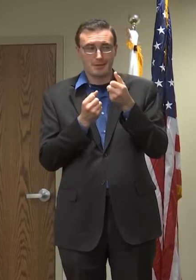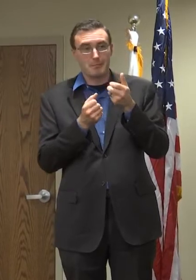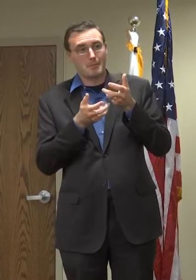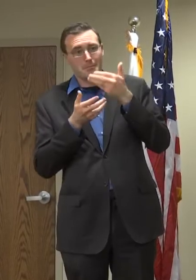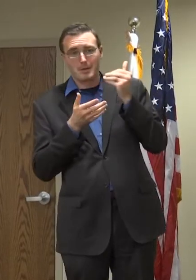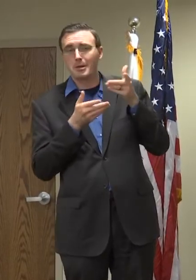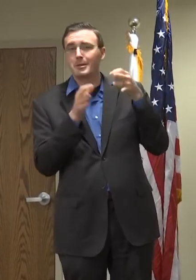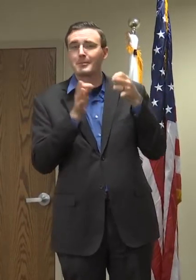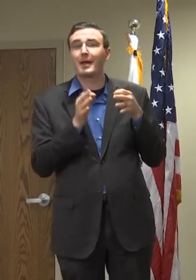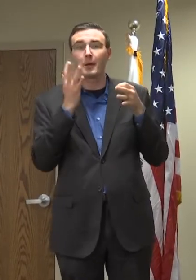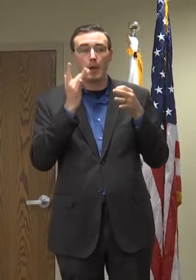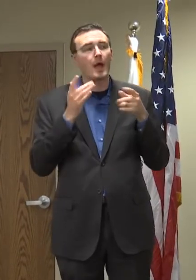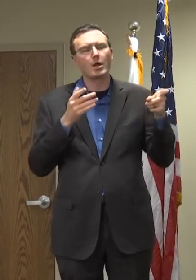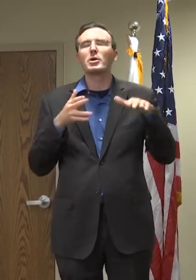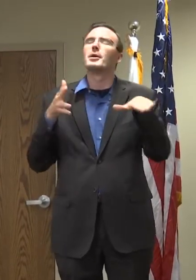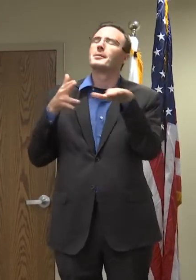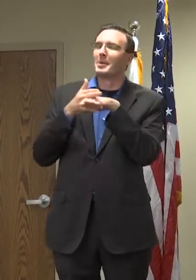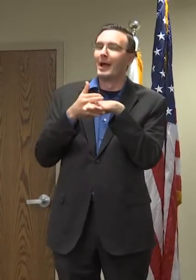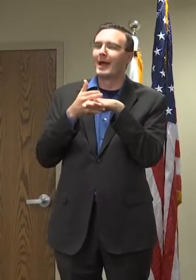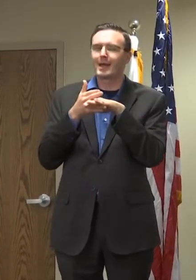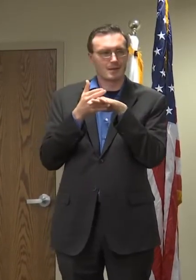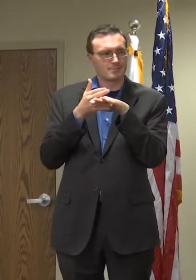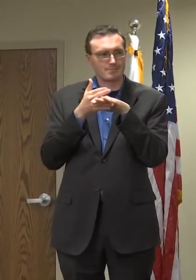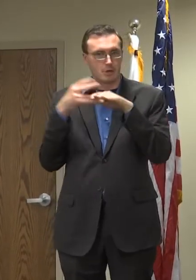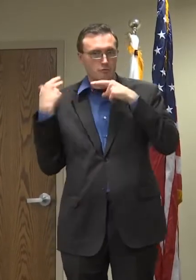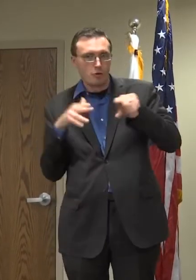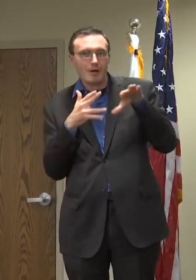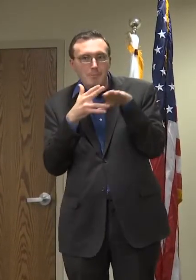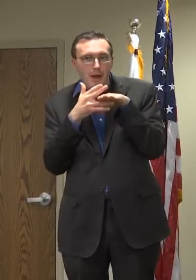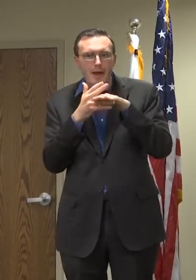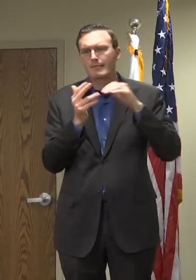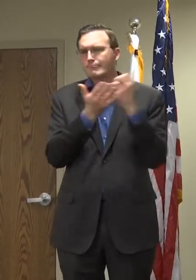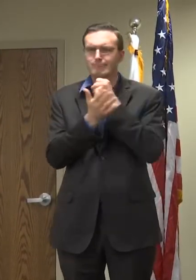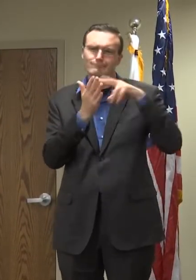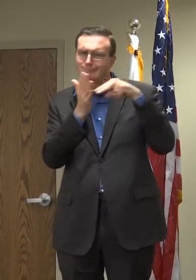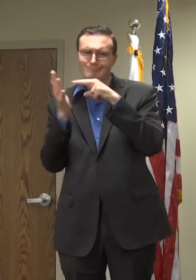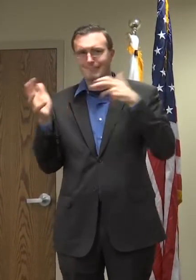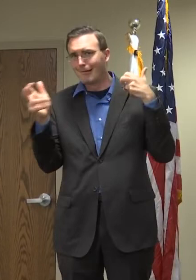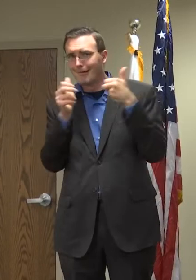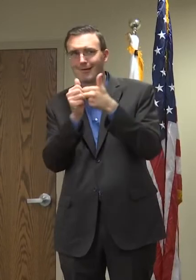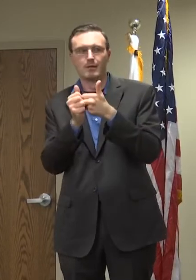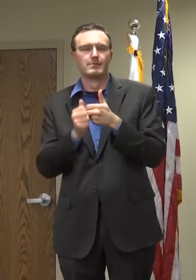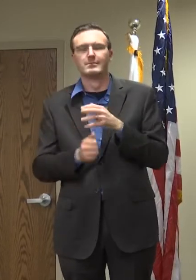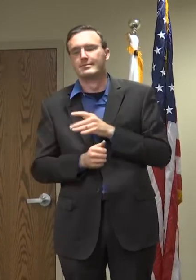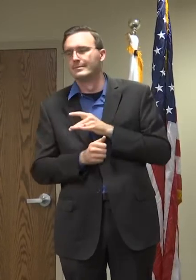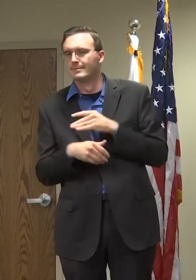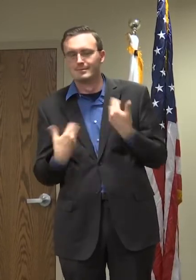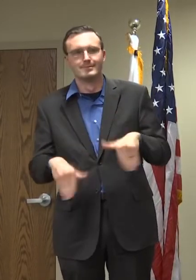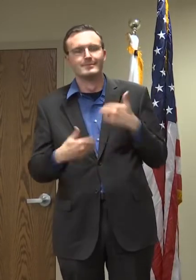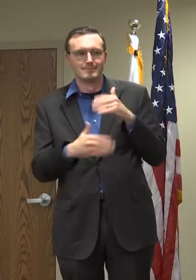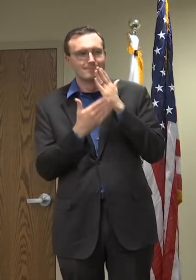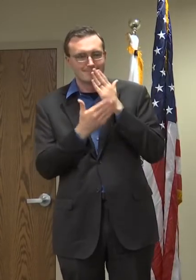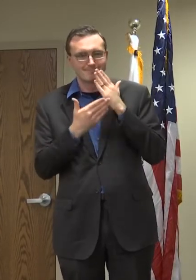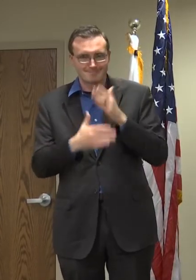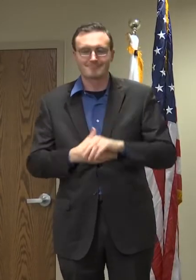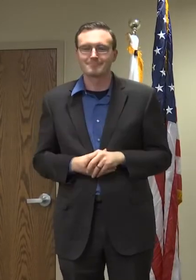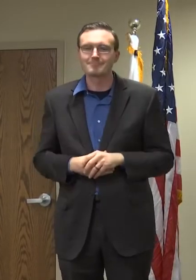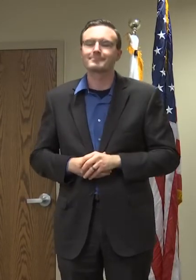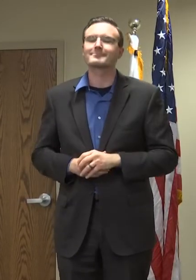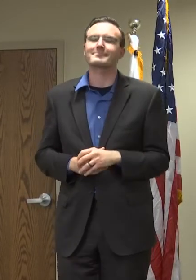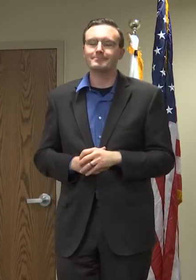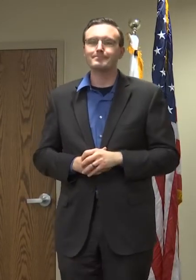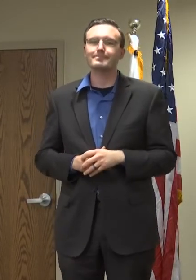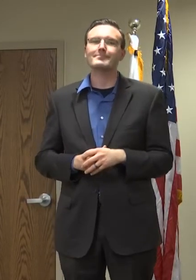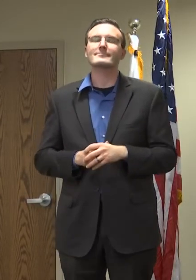for watching out for all of us. There is certainly cause for concern when you look across the country, when you look at the state of